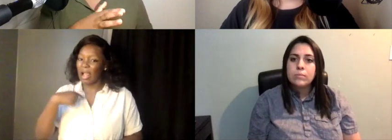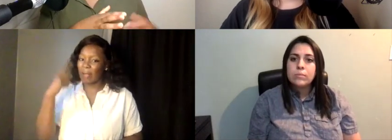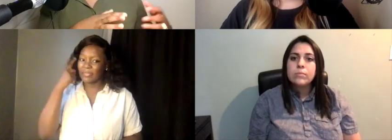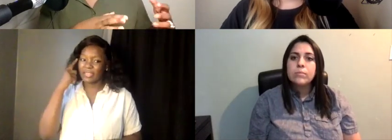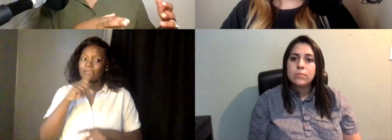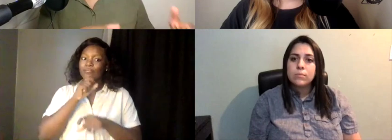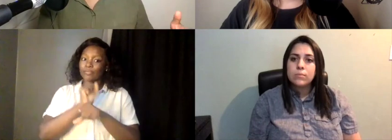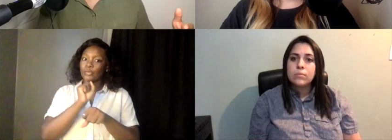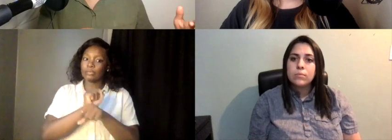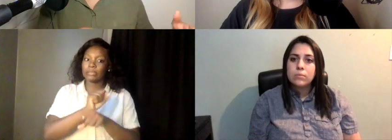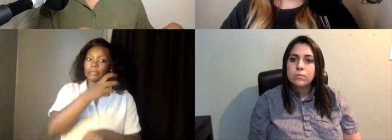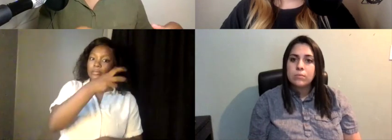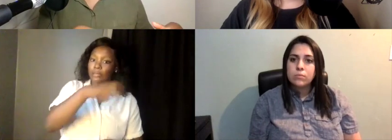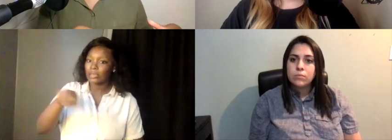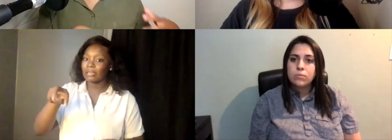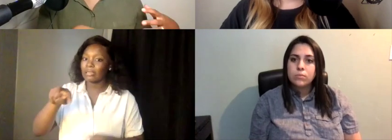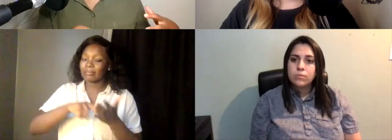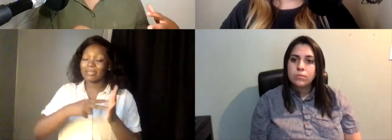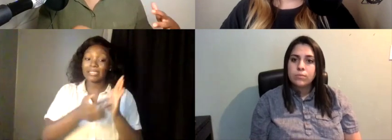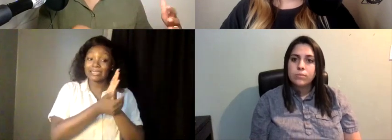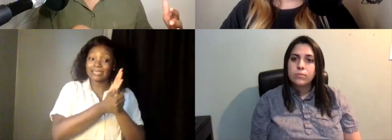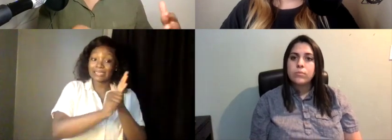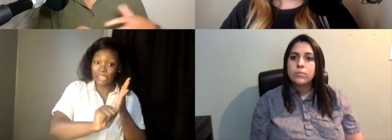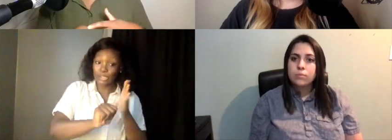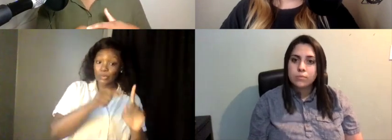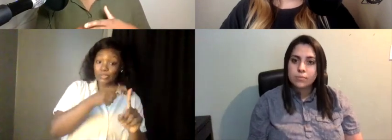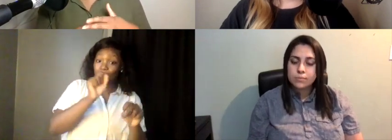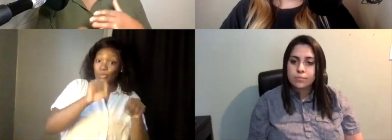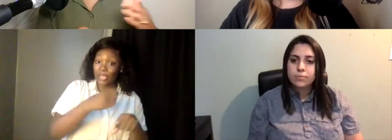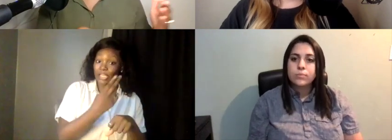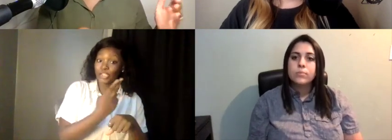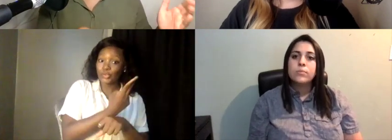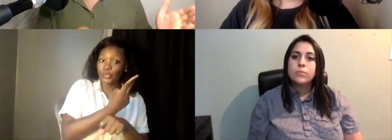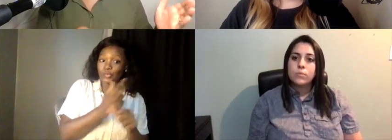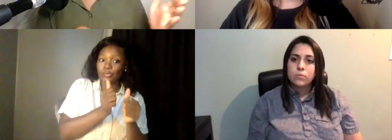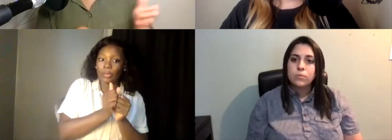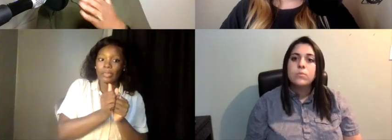are skills that you can use like through multiple